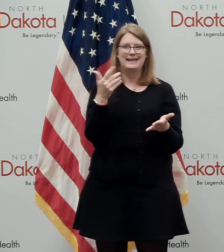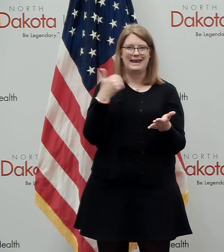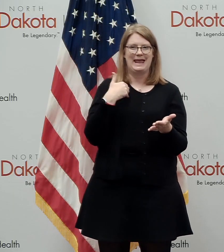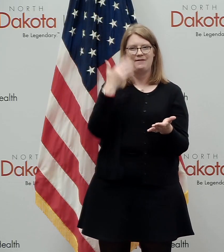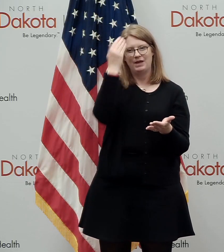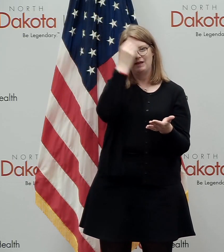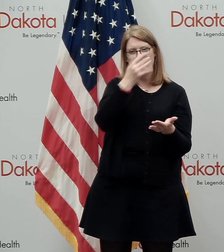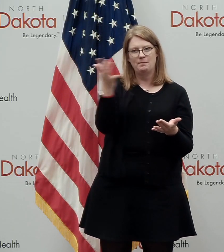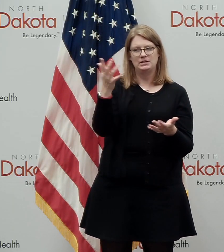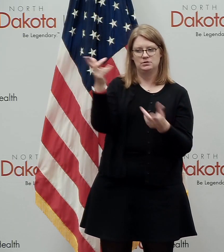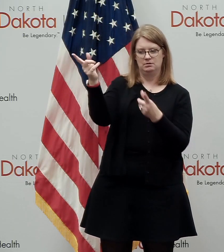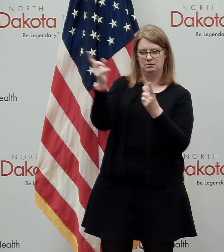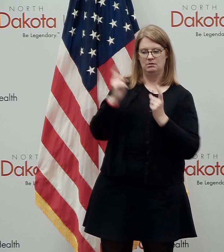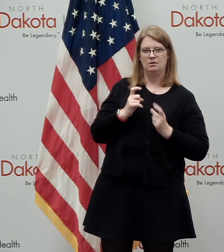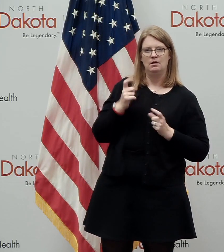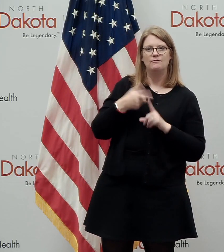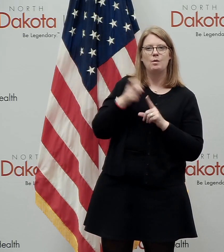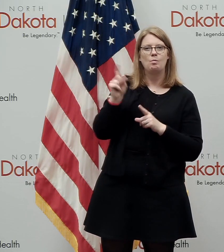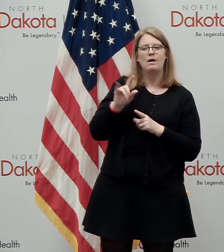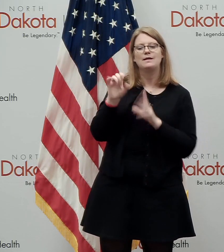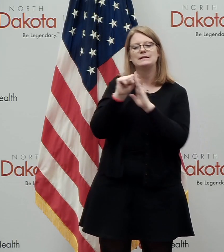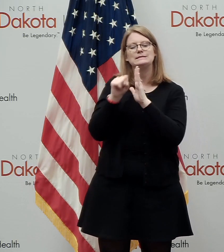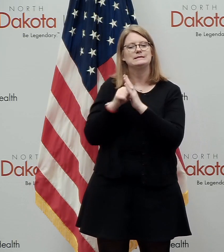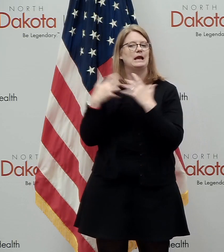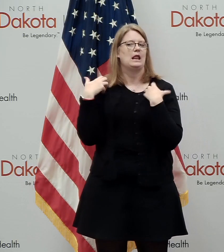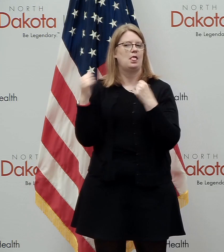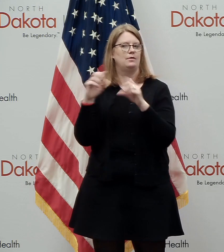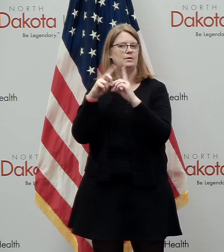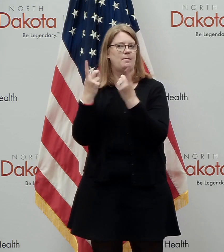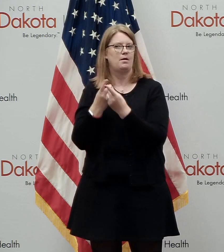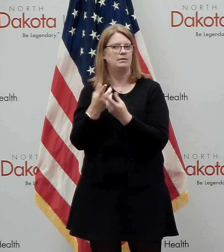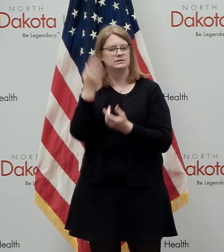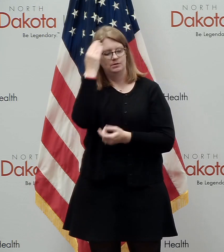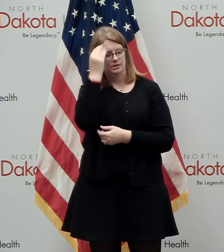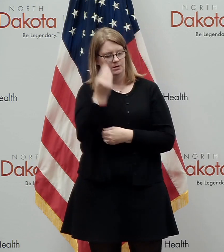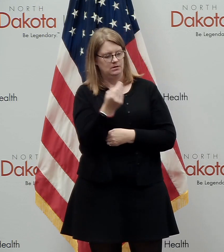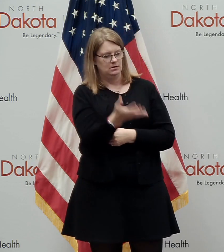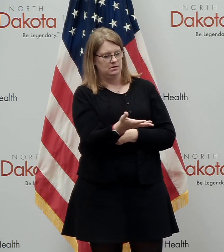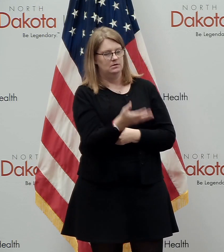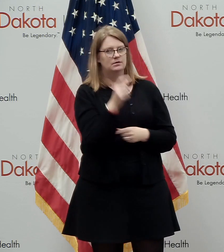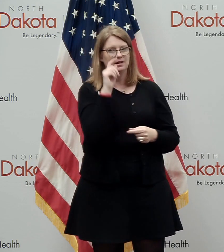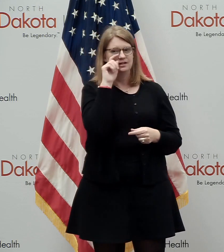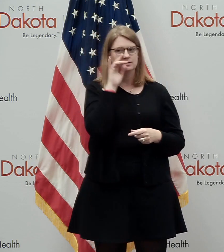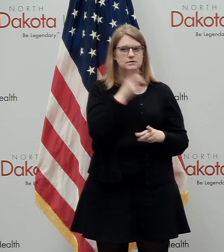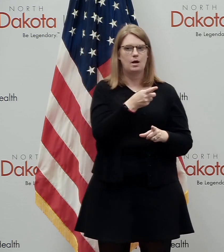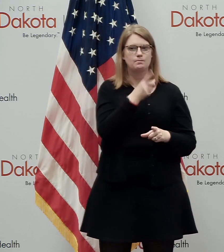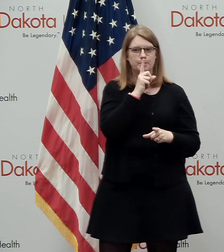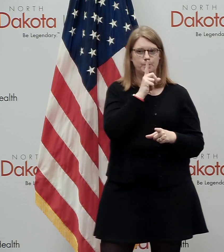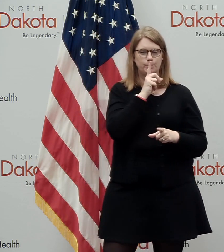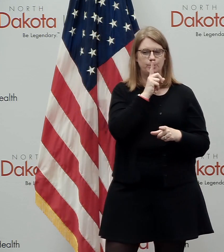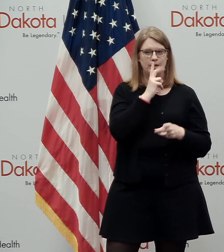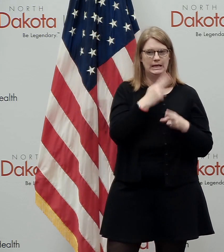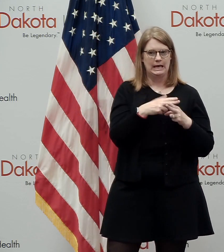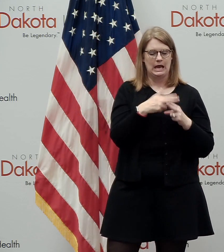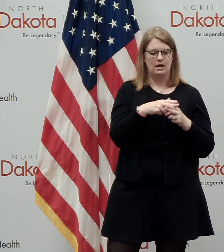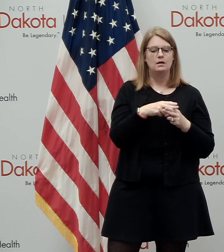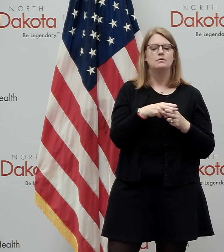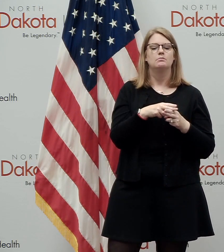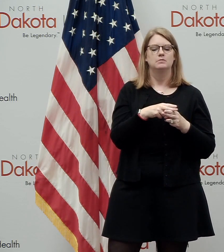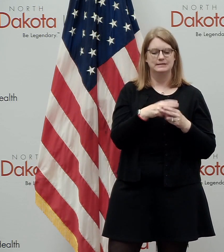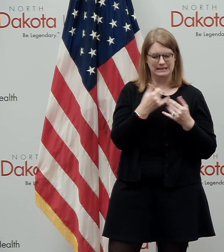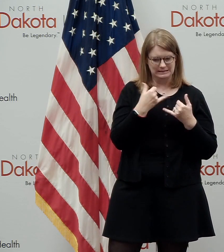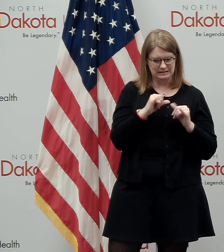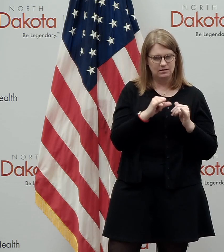a way to channel private information to a school district so that on a non-name identified basis, they could still take